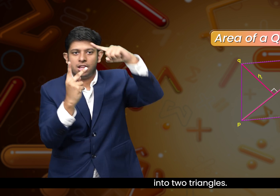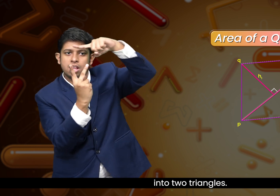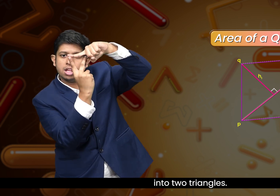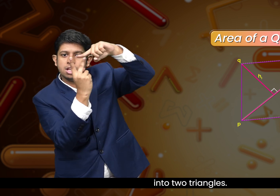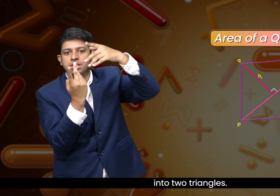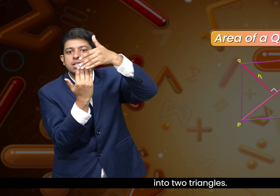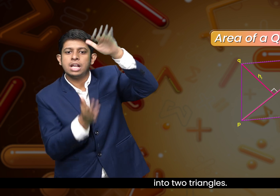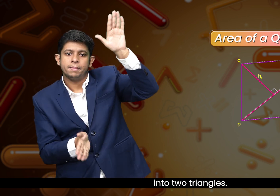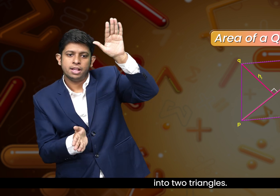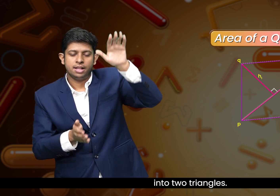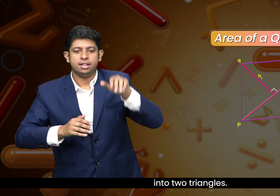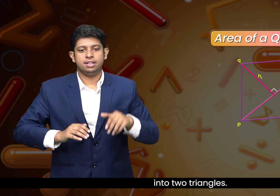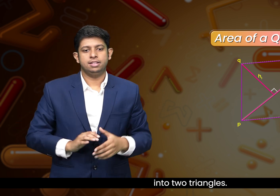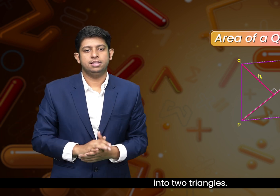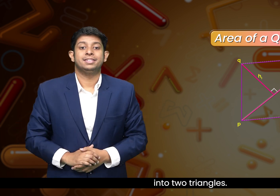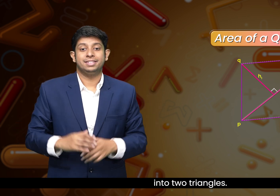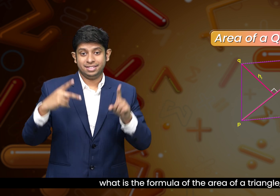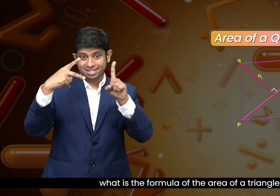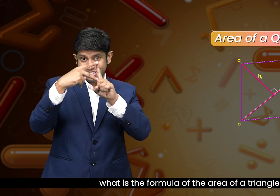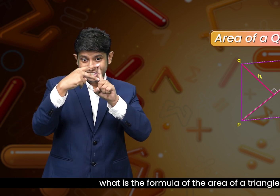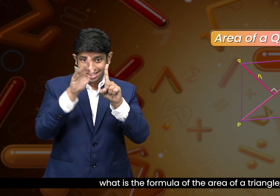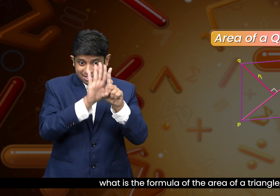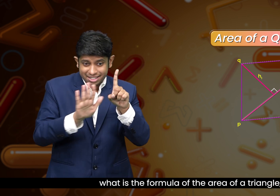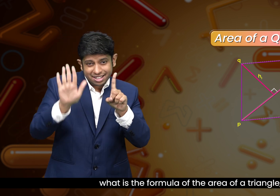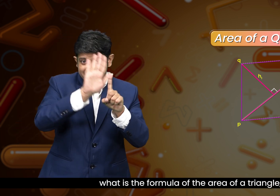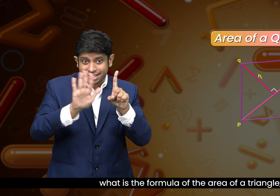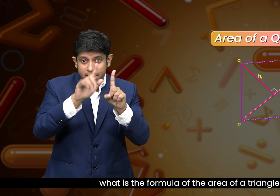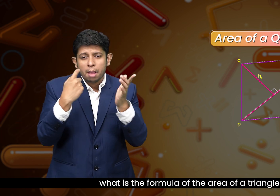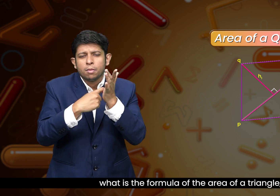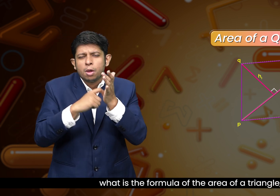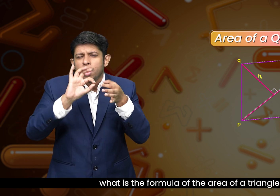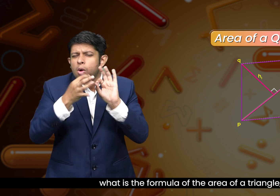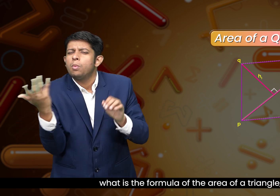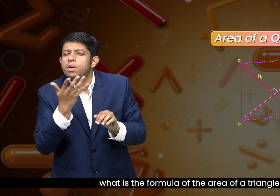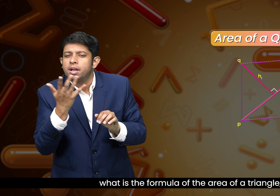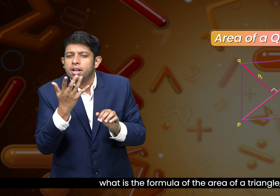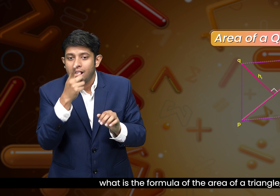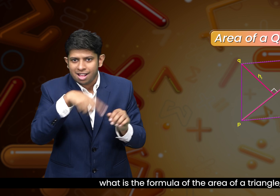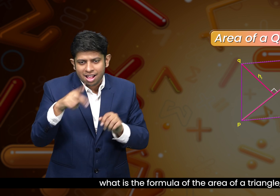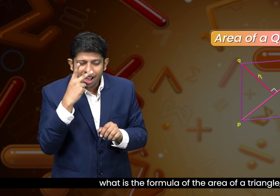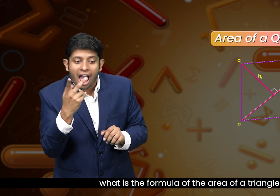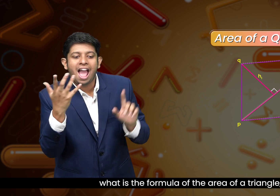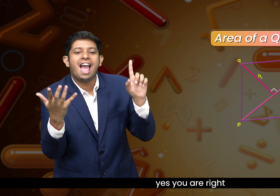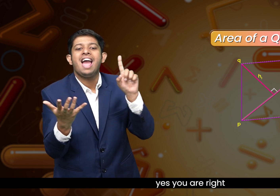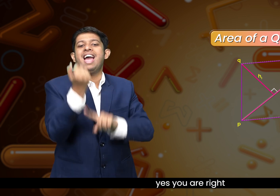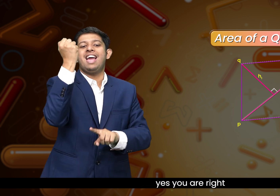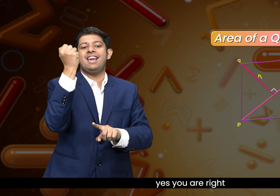what is the formula of the area of triangle? Yes, you are